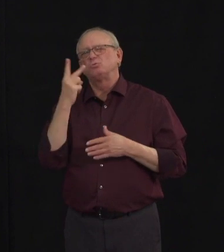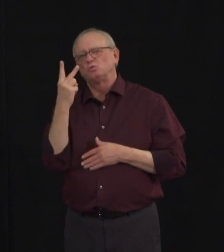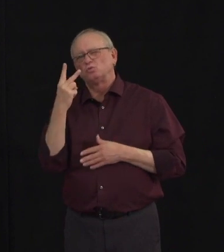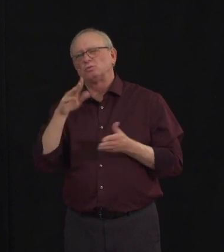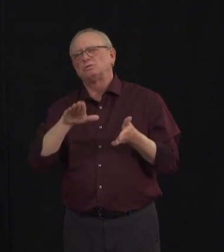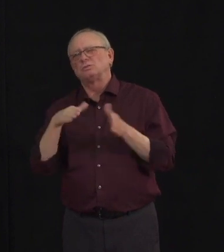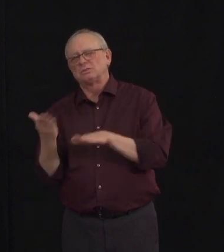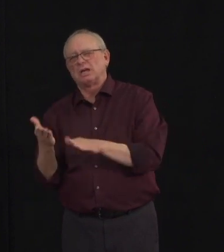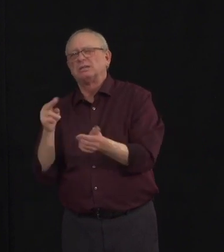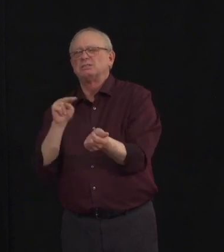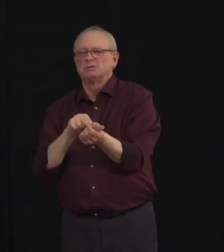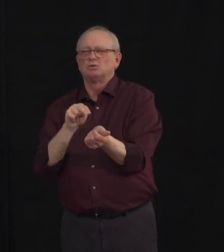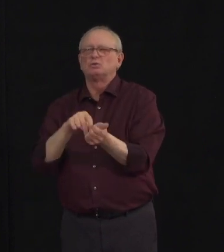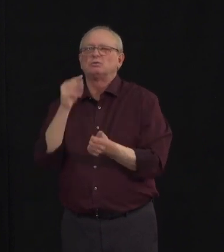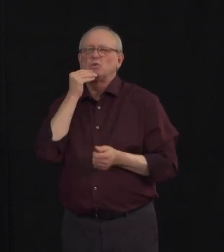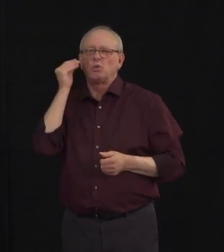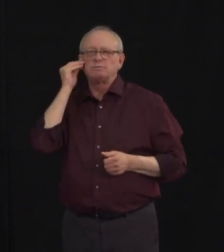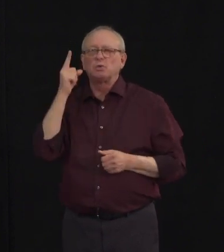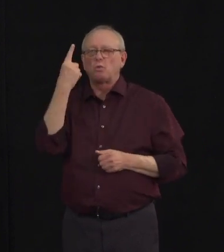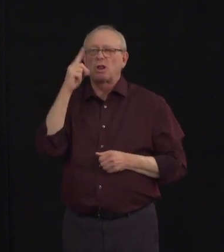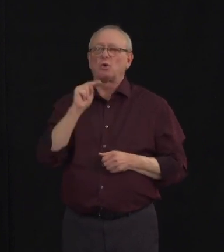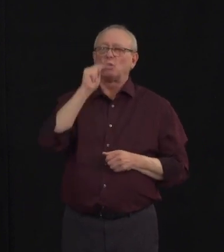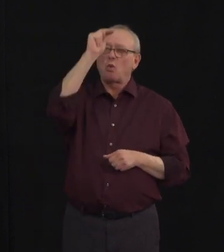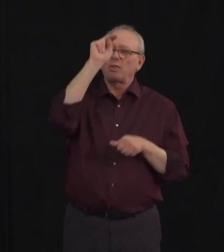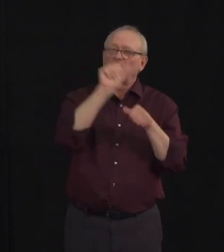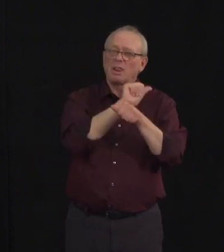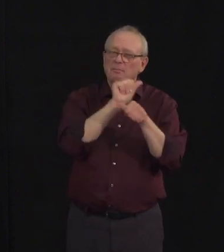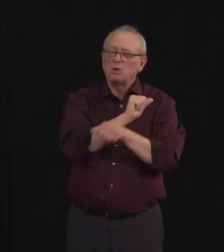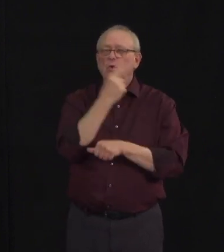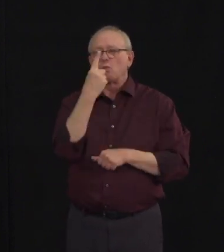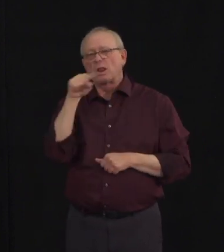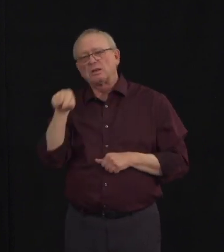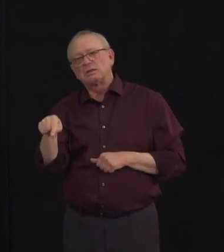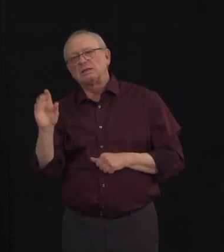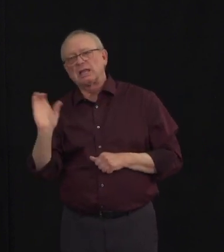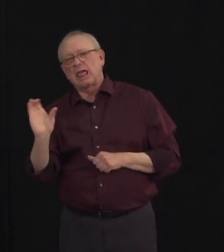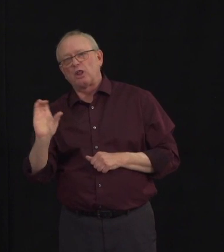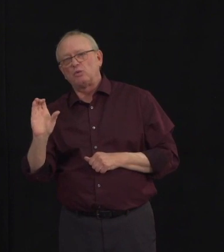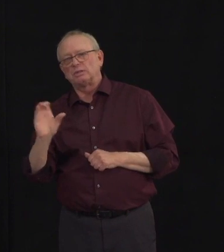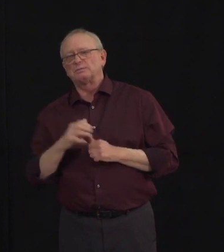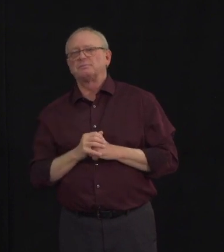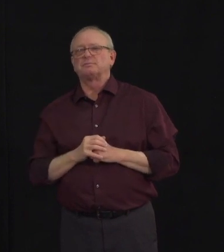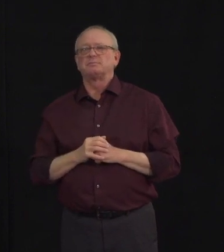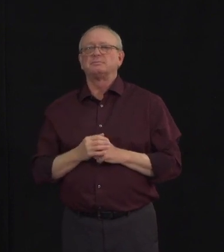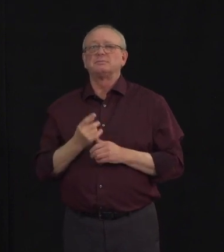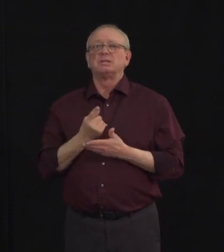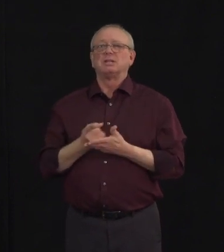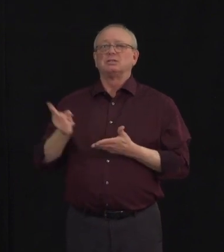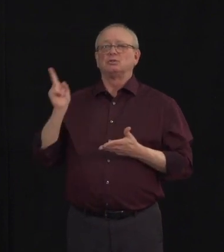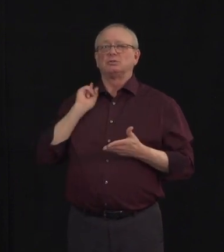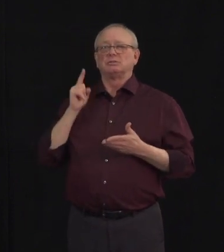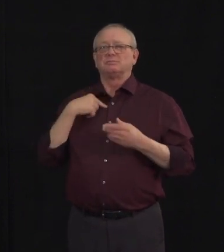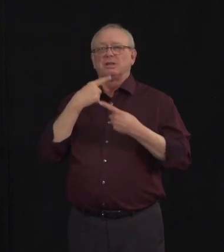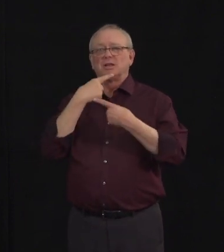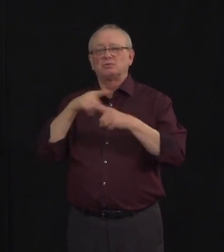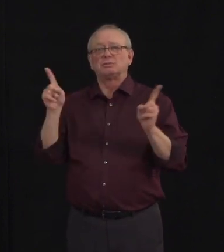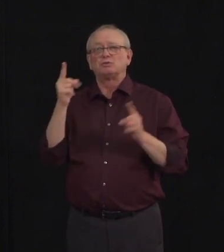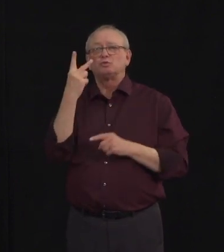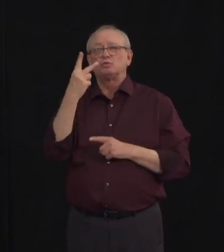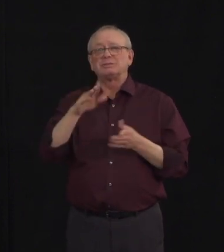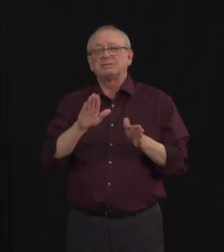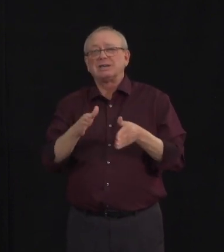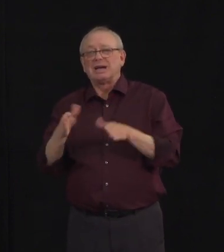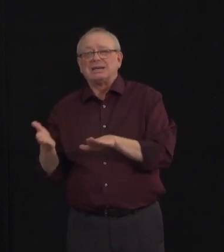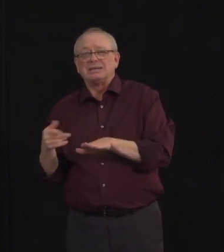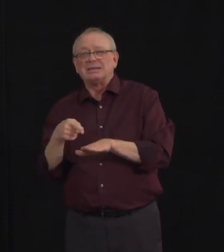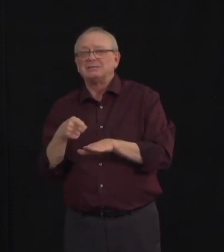2 previous deaths that were reported have since been ruled as unrelated to COVID-19. Therefore, the total number of COVID-related